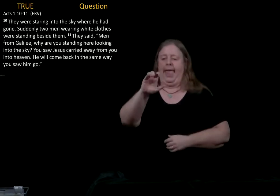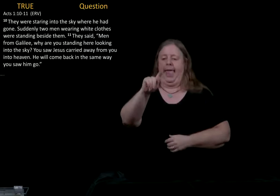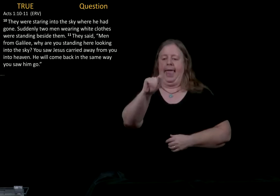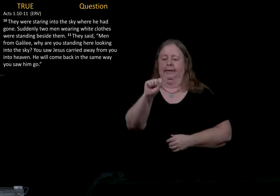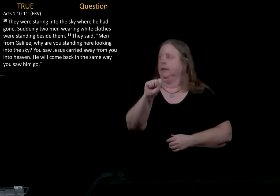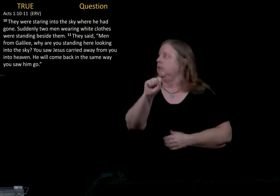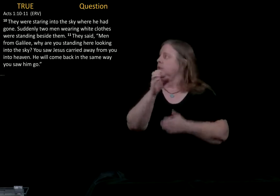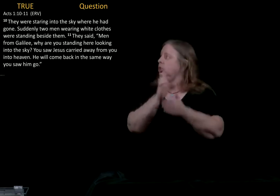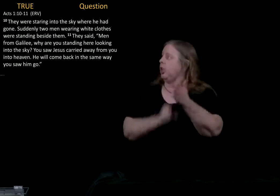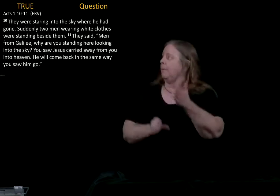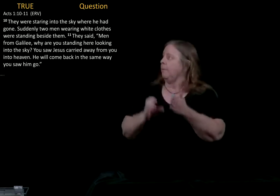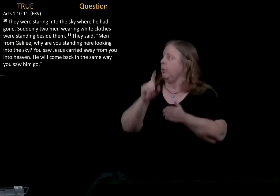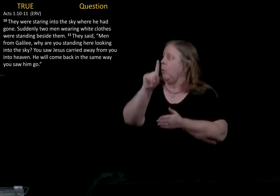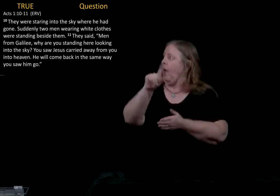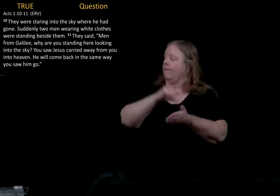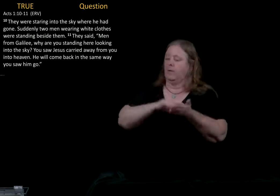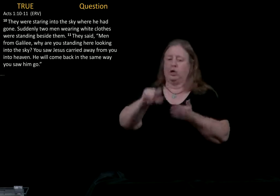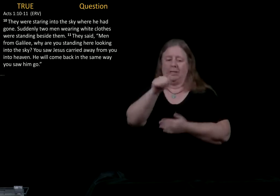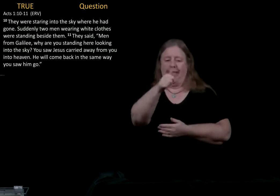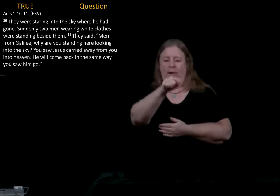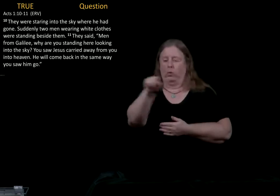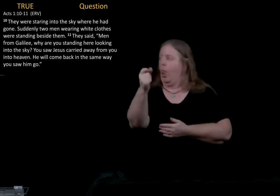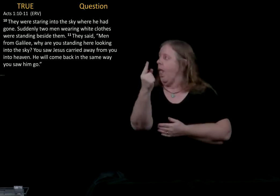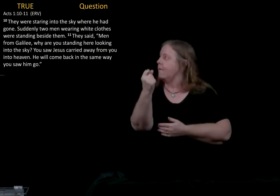In Acts chapter 1, verses 10 and